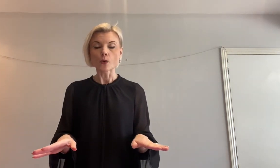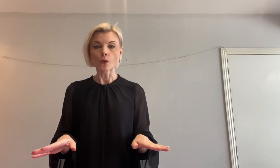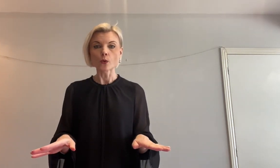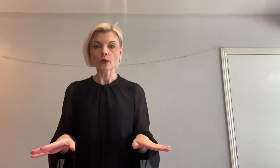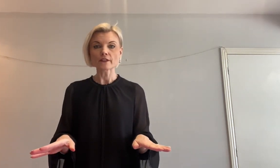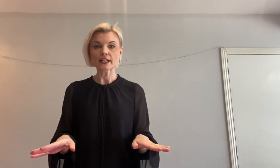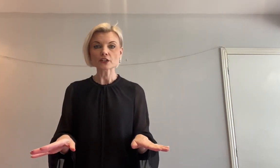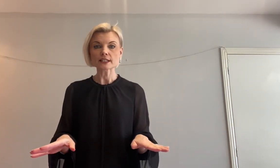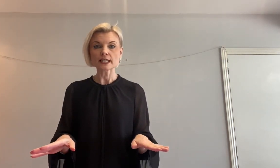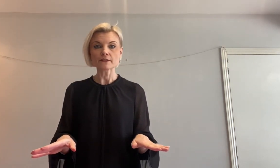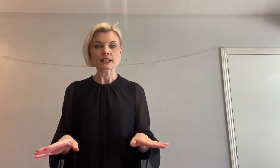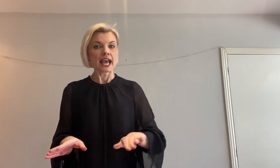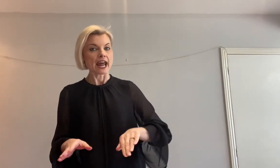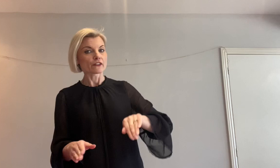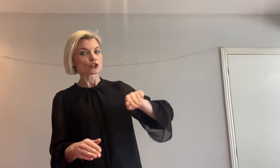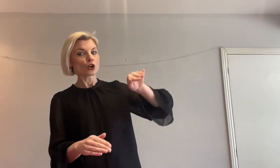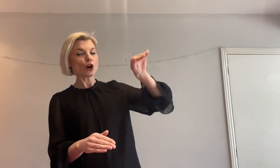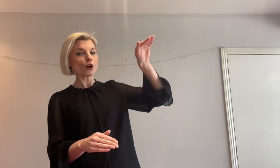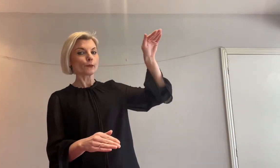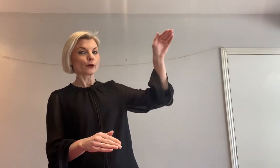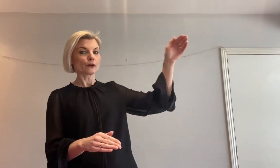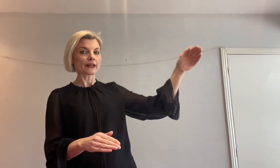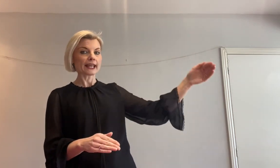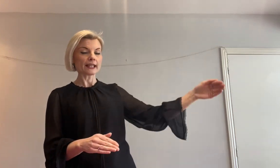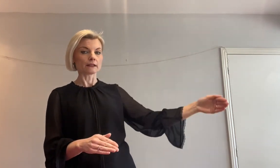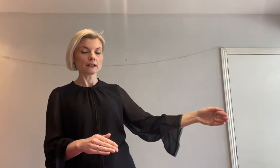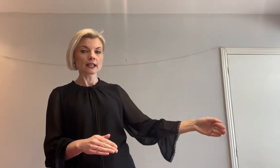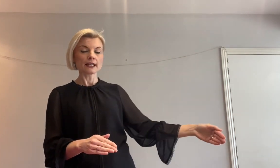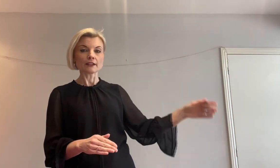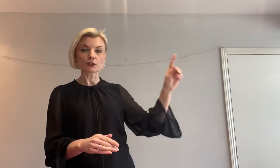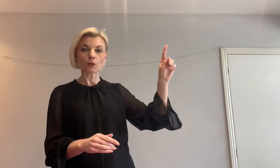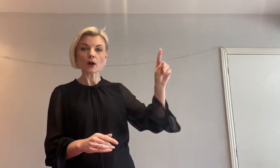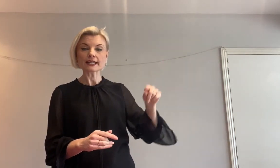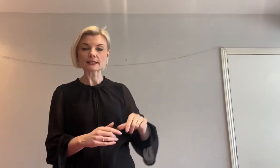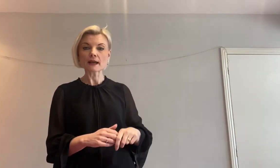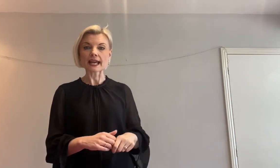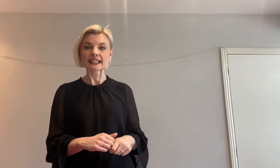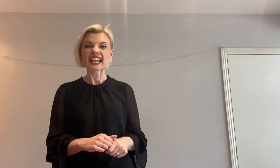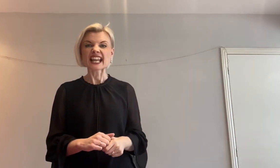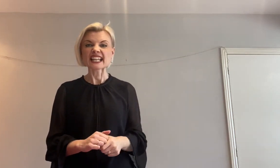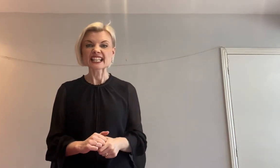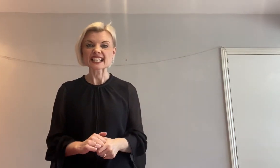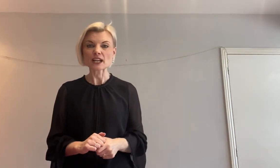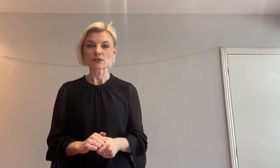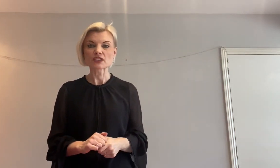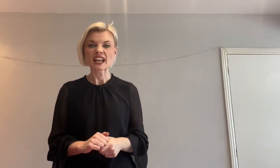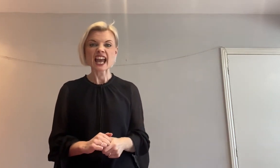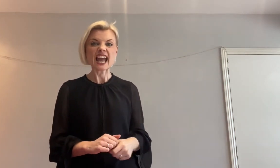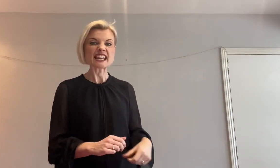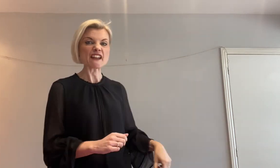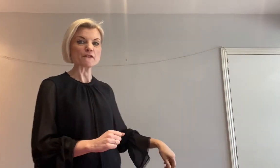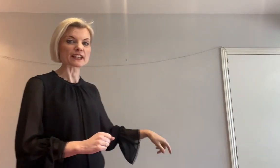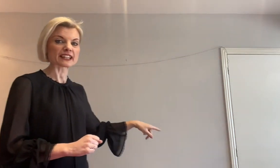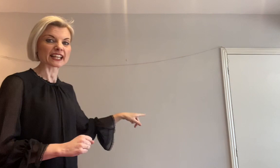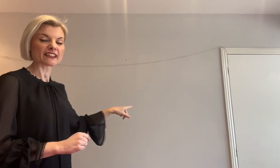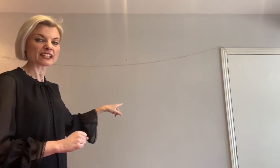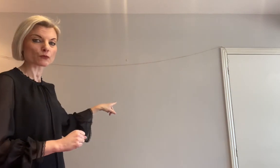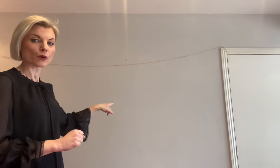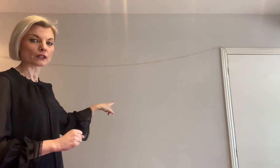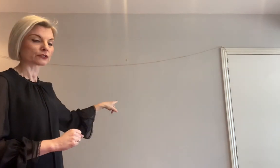all of the villagers lived. At the top of a hill lived a wise man in his house. And everything in this world